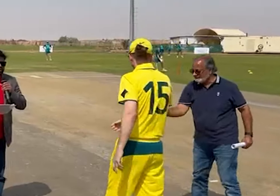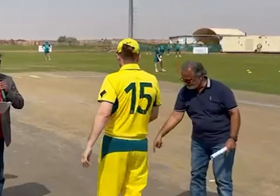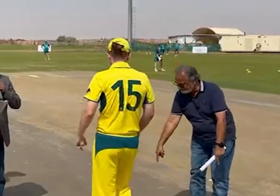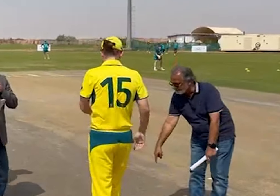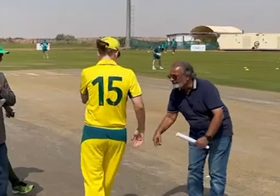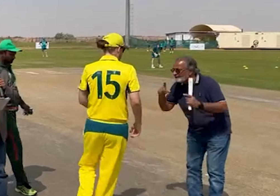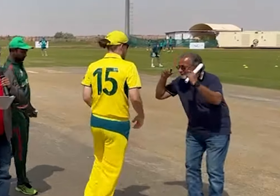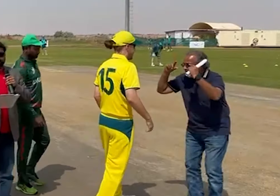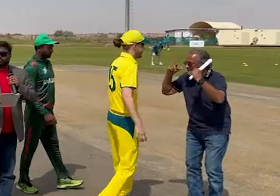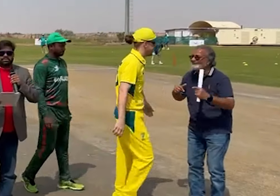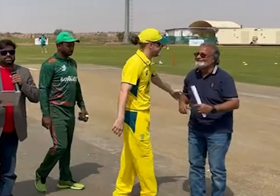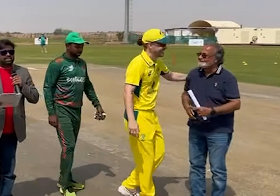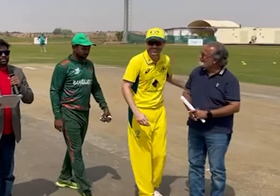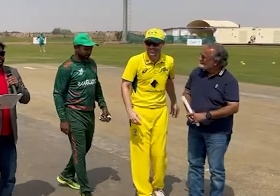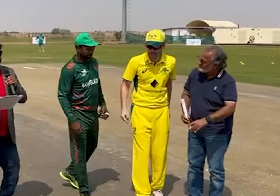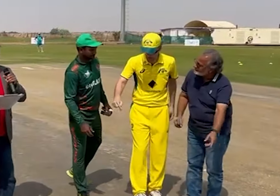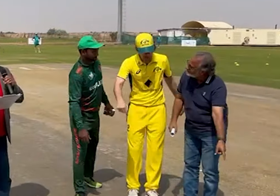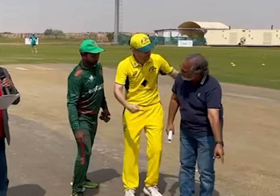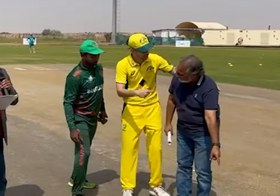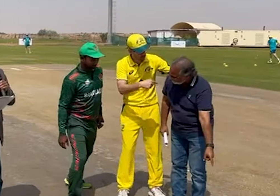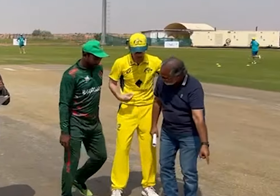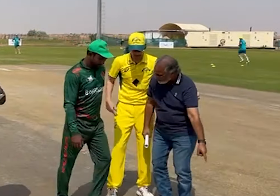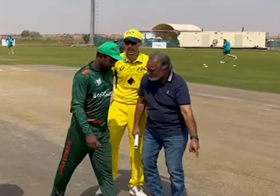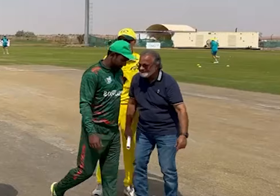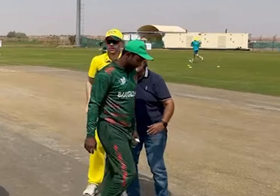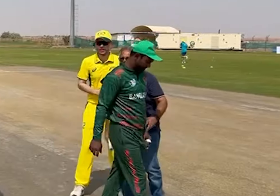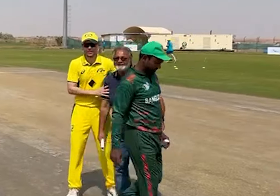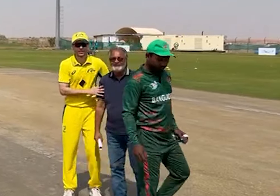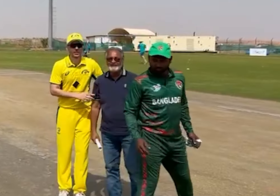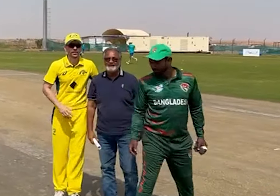Thank you, mate. The news out from the center is